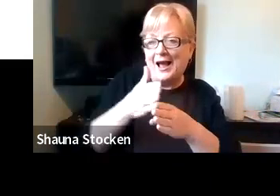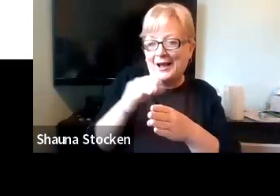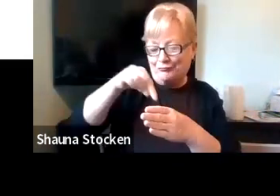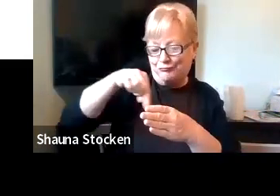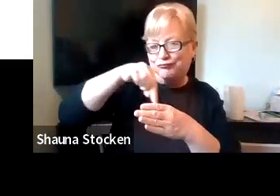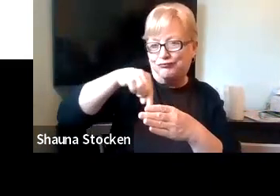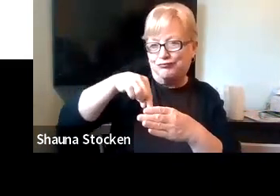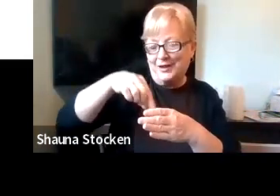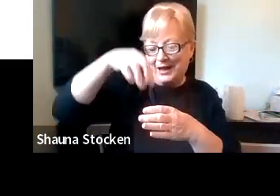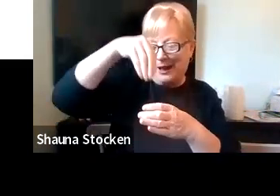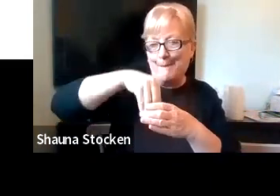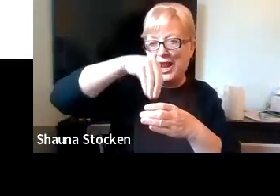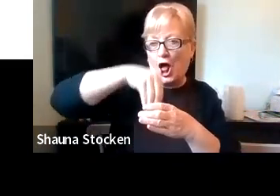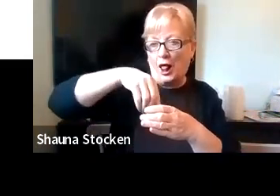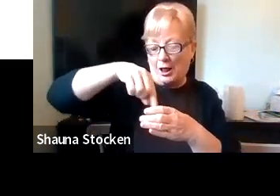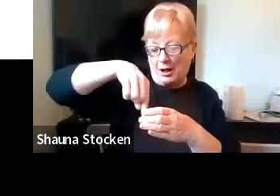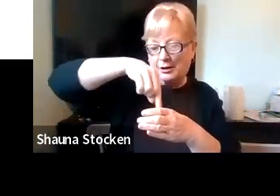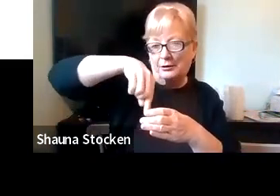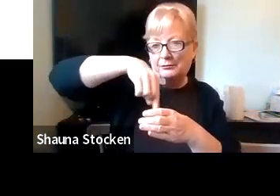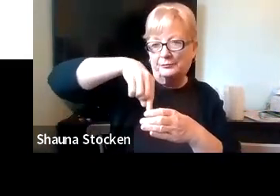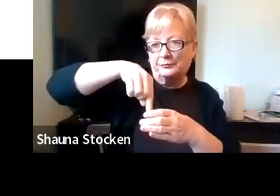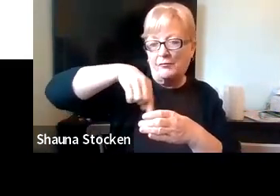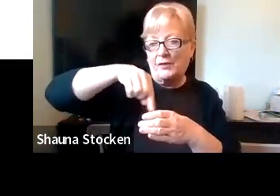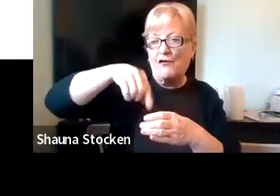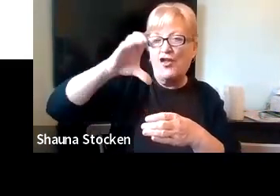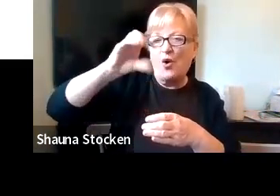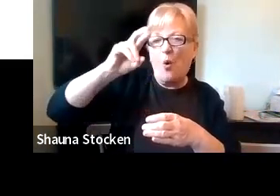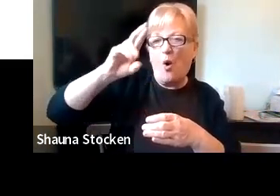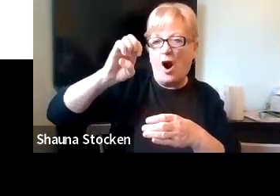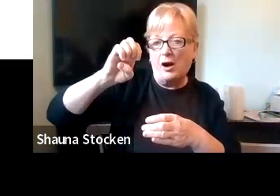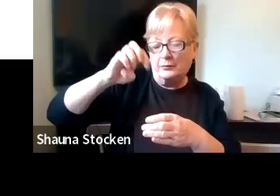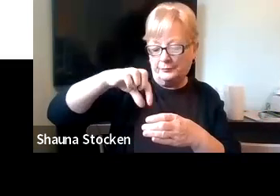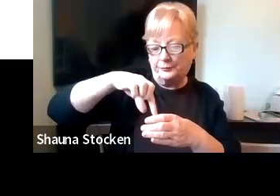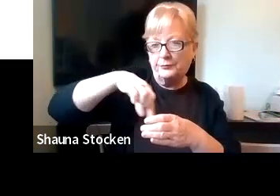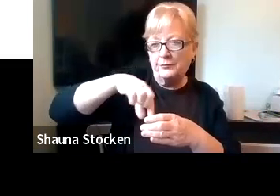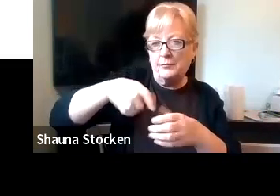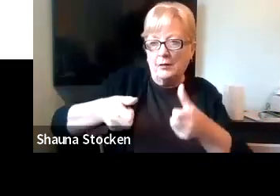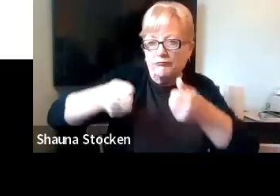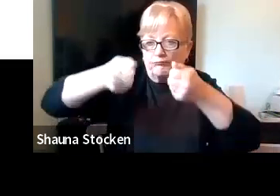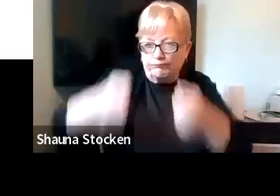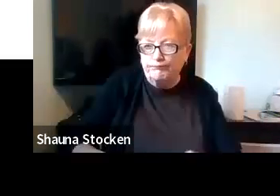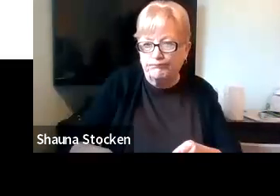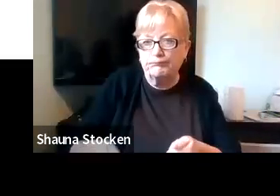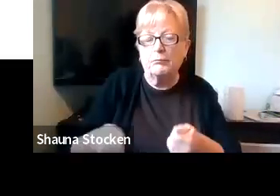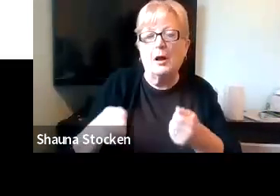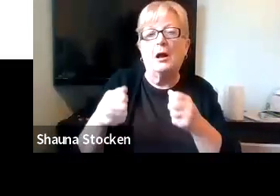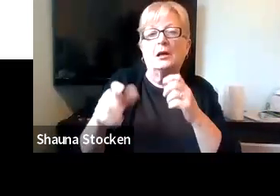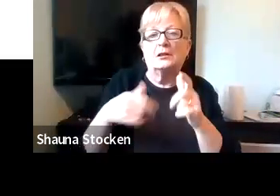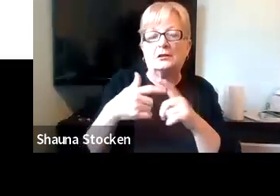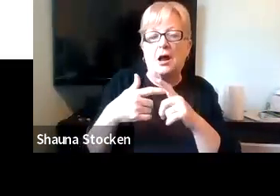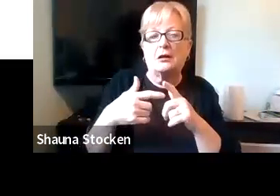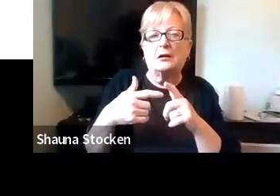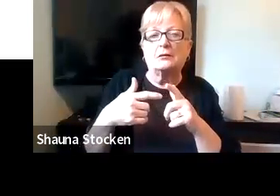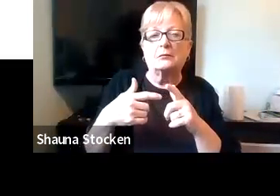a circular core in the middle for the core of the apple. So you position it on the top of